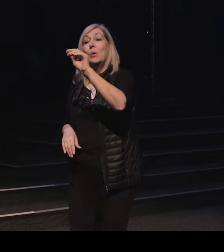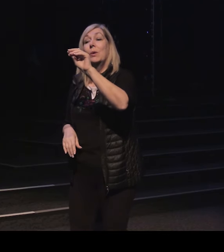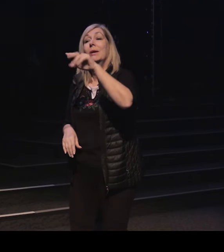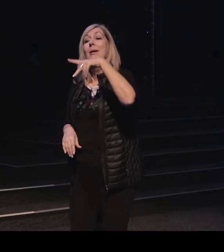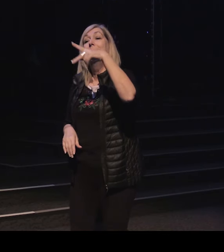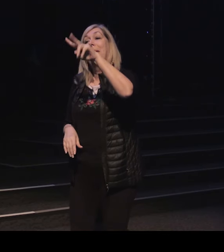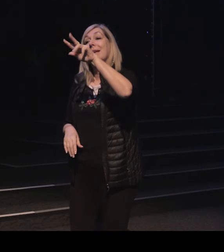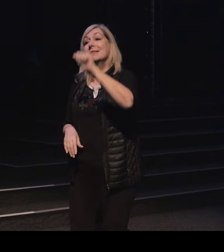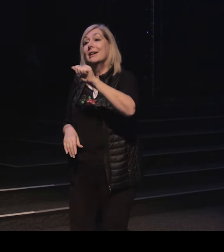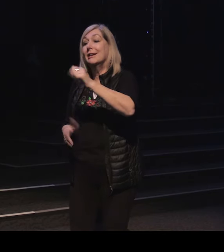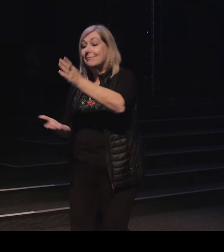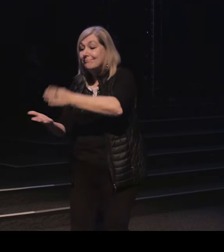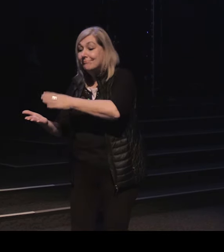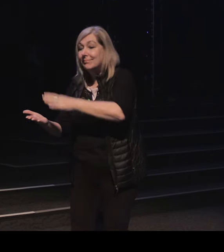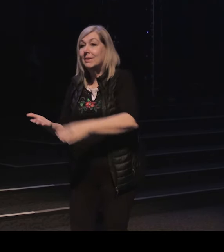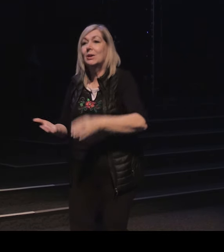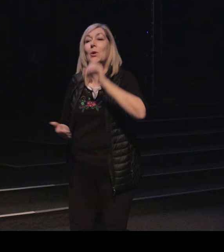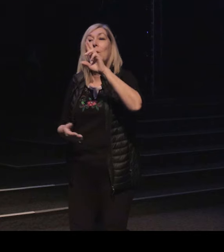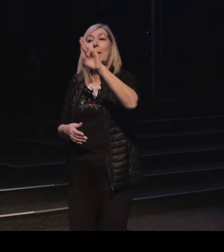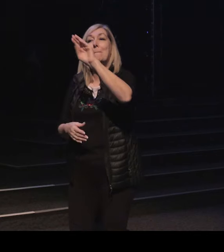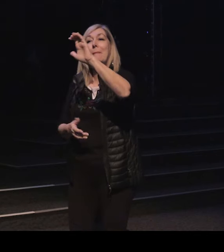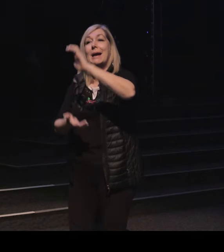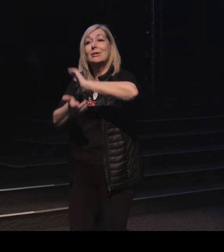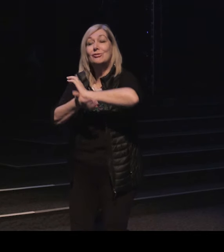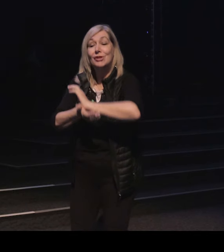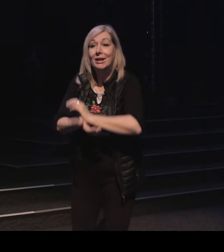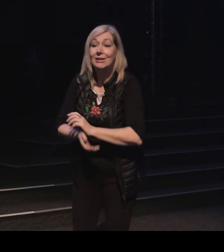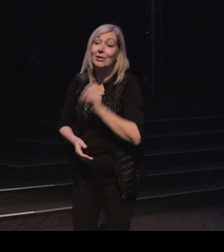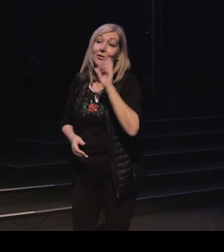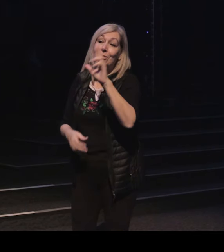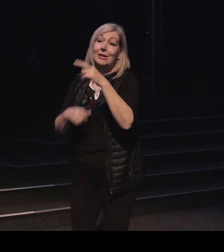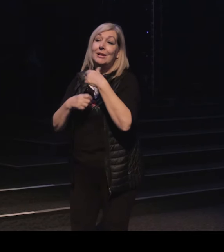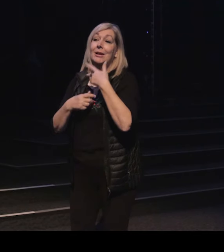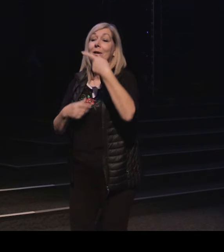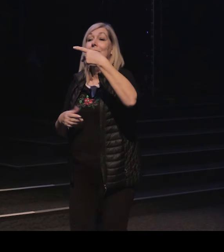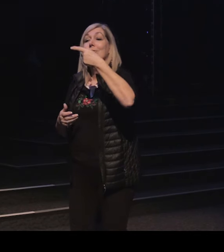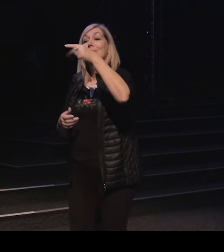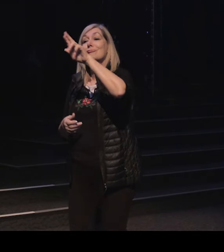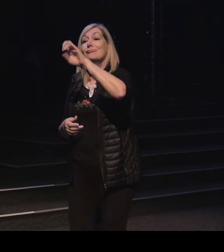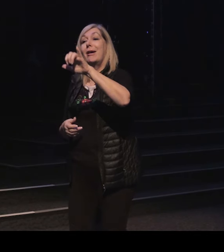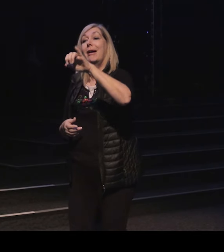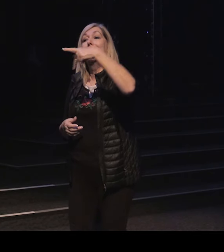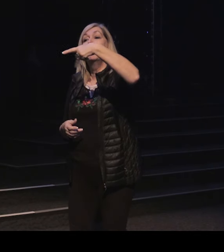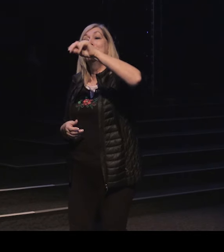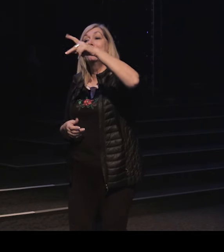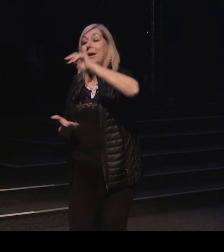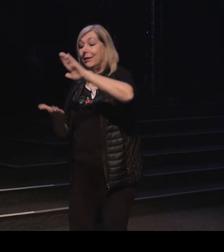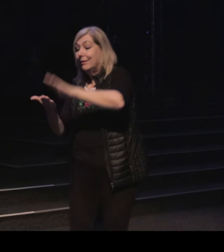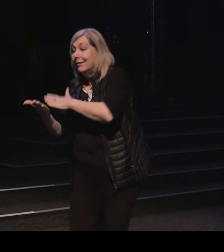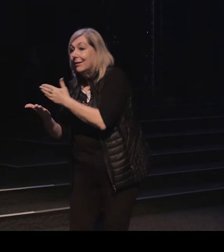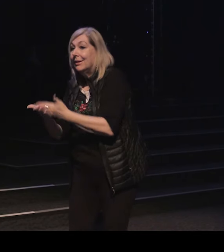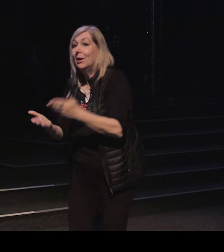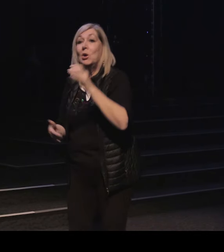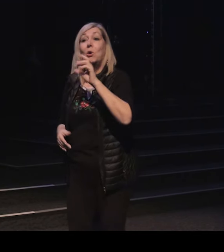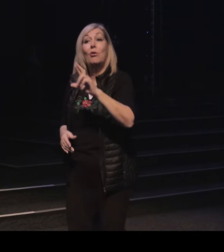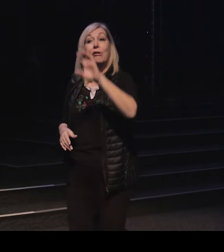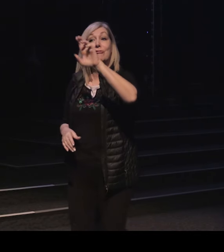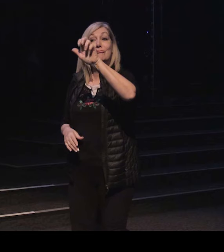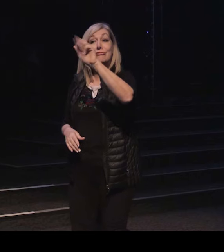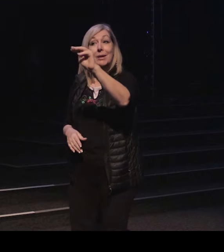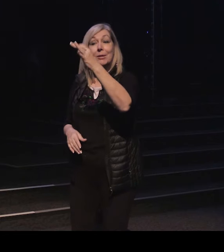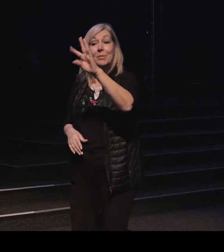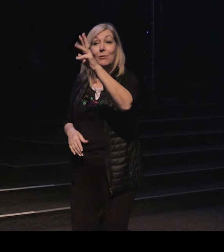of macaroni and cheese, spread some gray poupon, stir a bowl of cream of wheat,